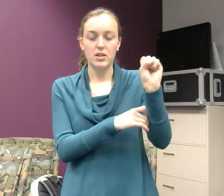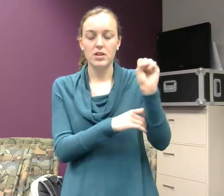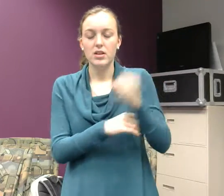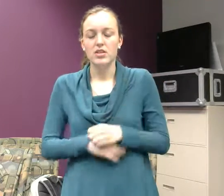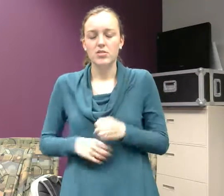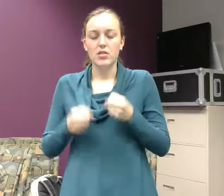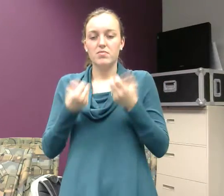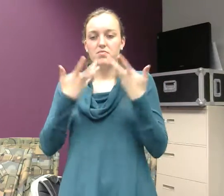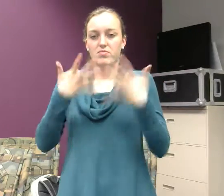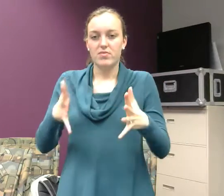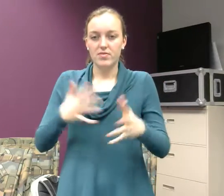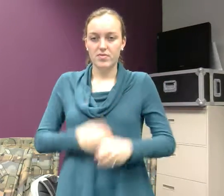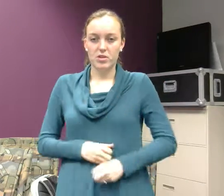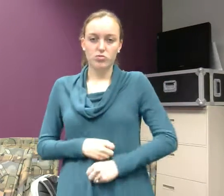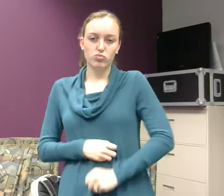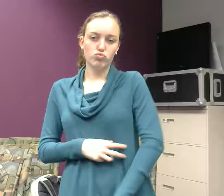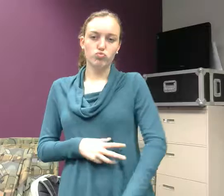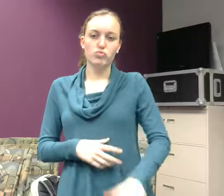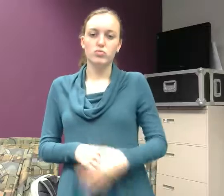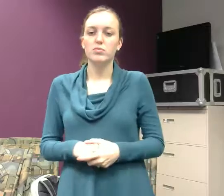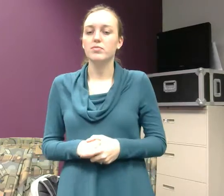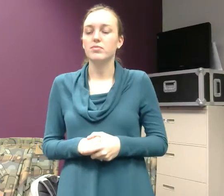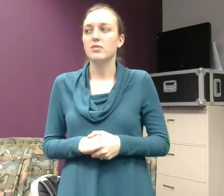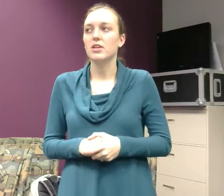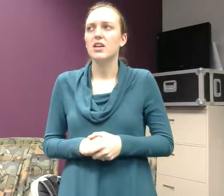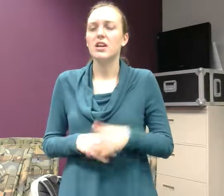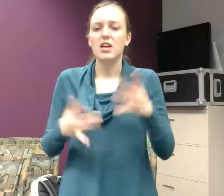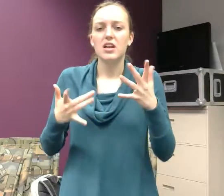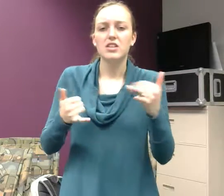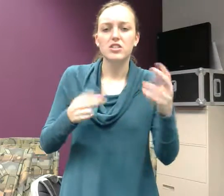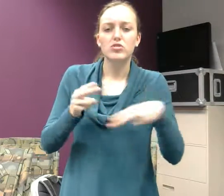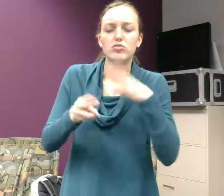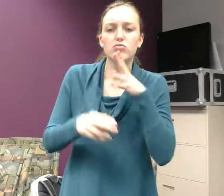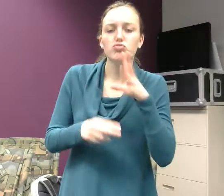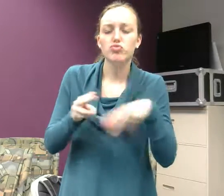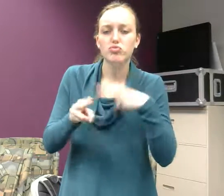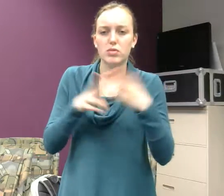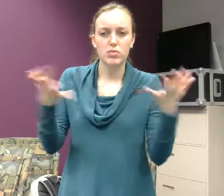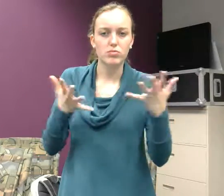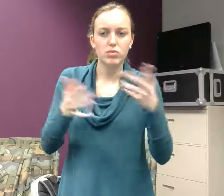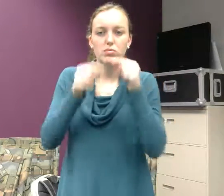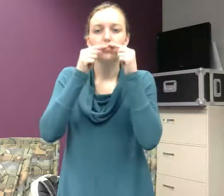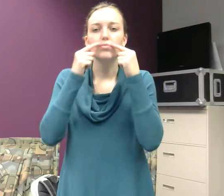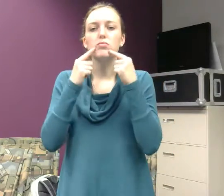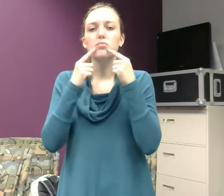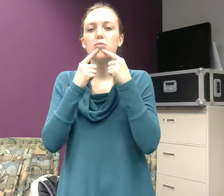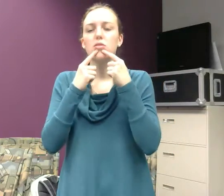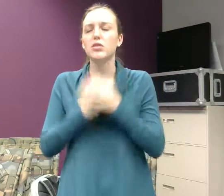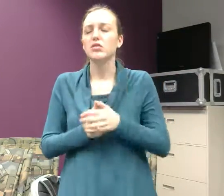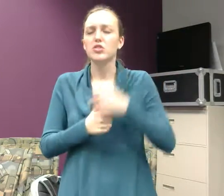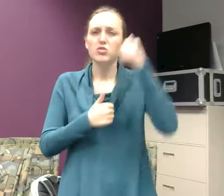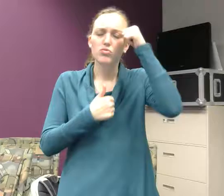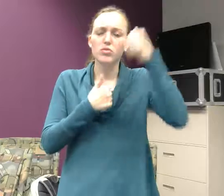our mouths. Remember the other day we did do that investigation where we used a lemon, and